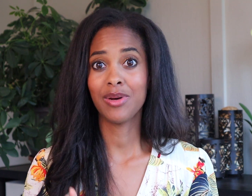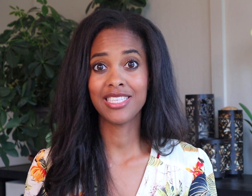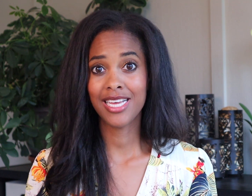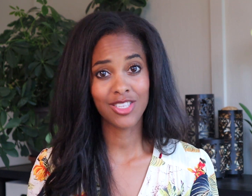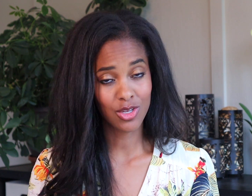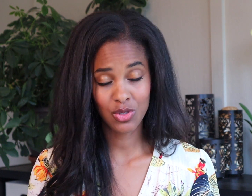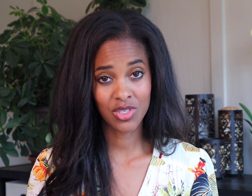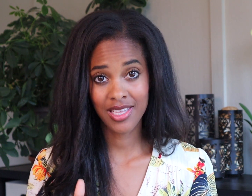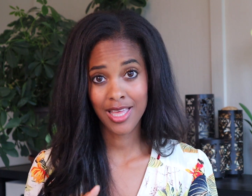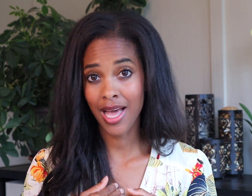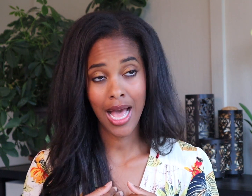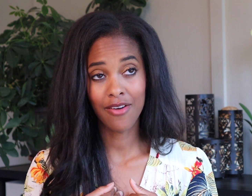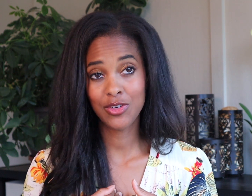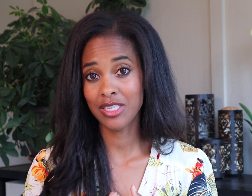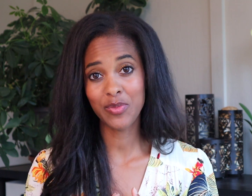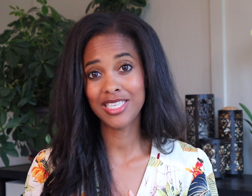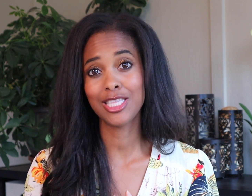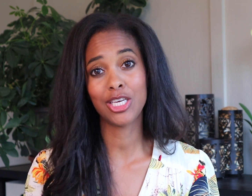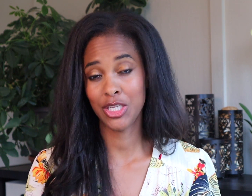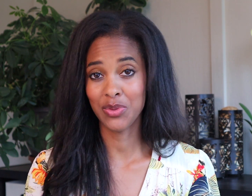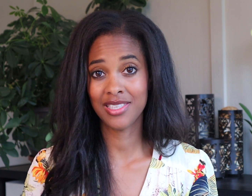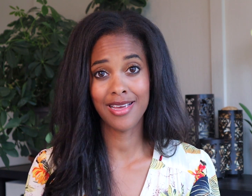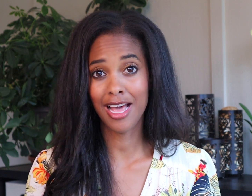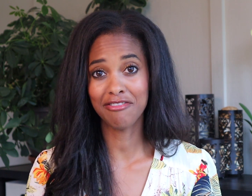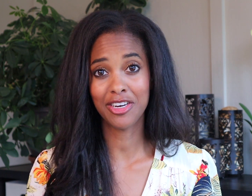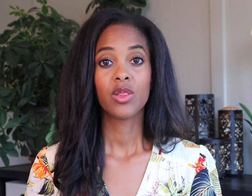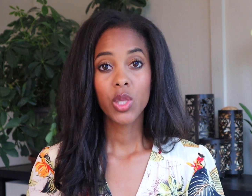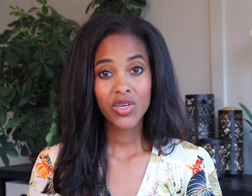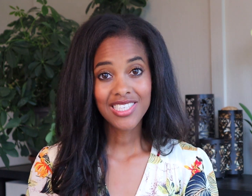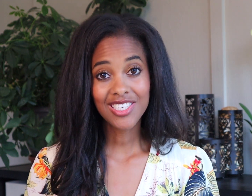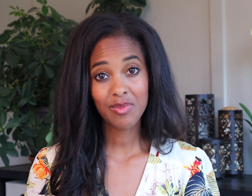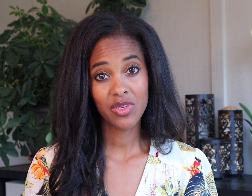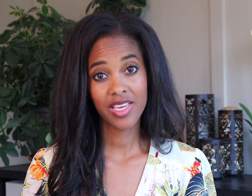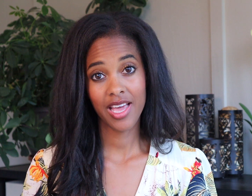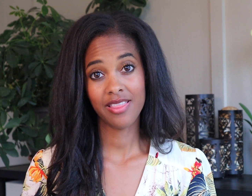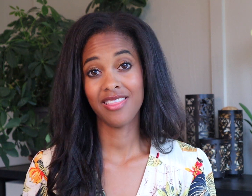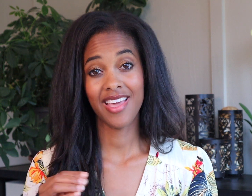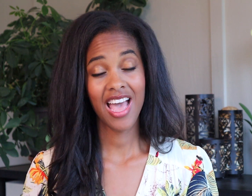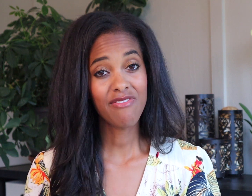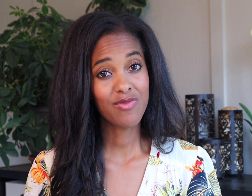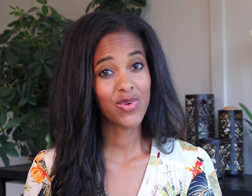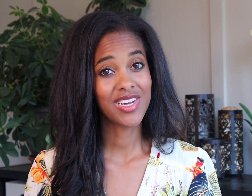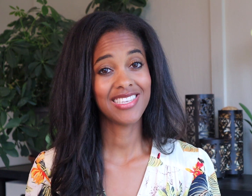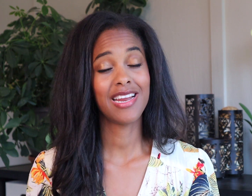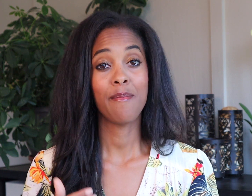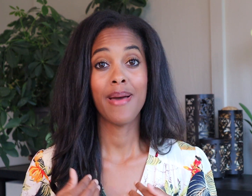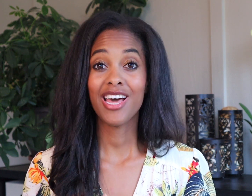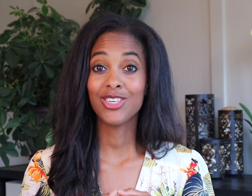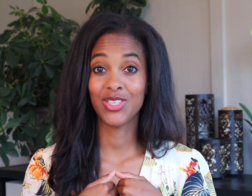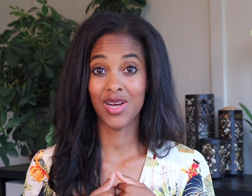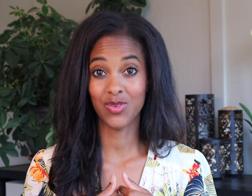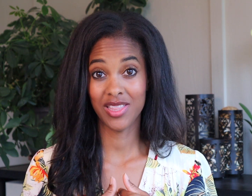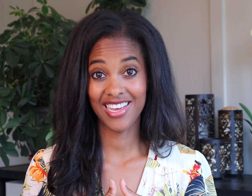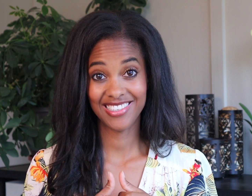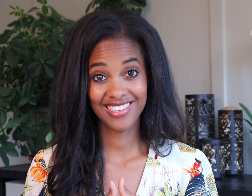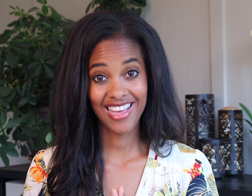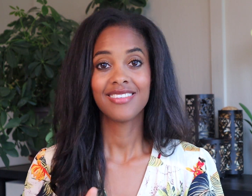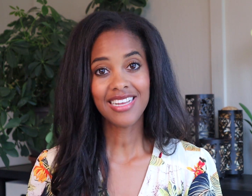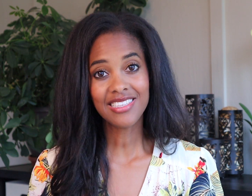say it's also just like, for some reason, the cutest thing ever. Learning to communicate that they have a voice and it matters to us what they say sets them